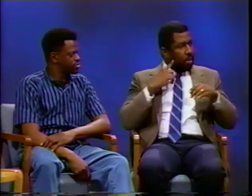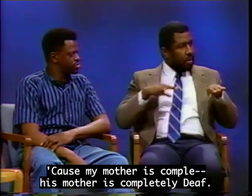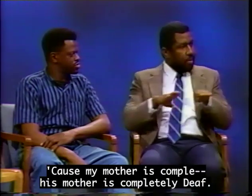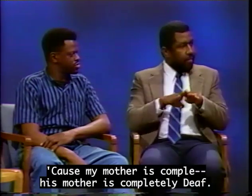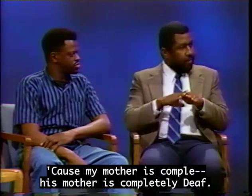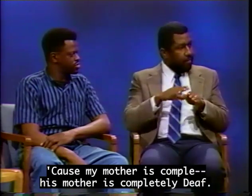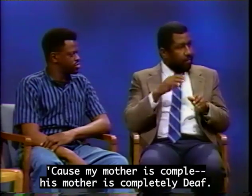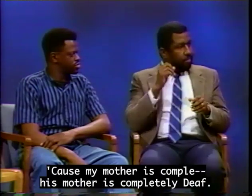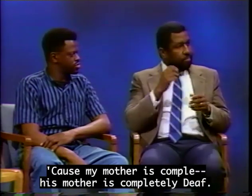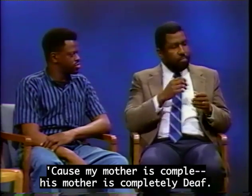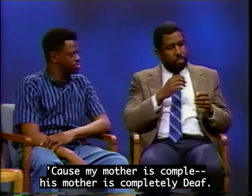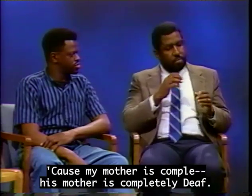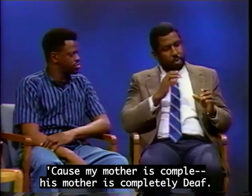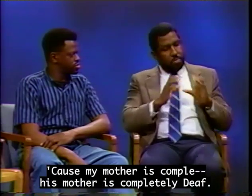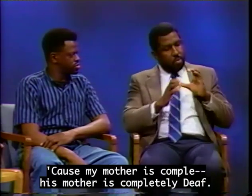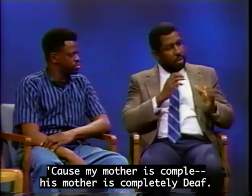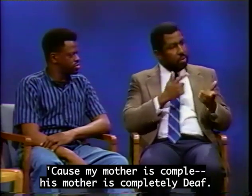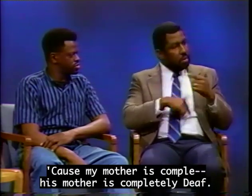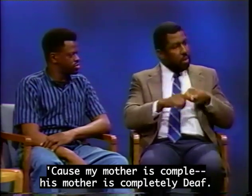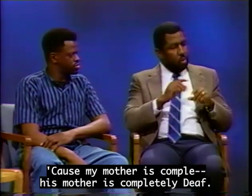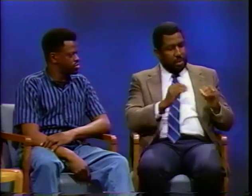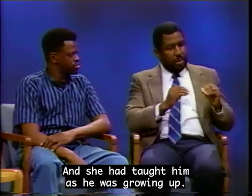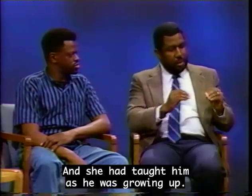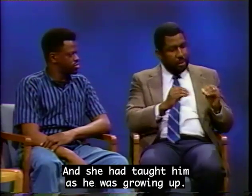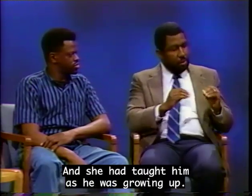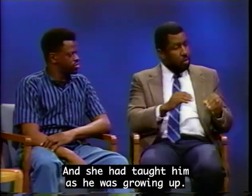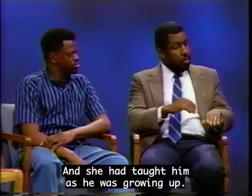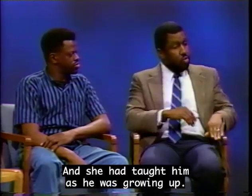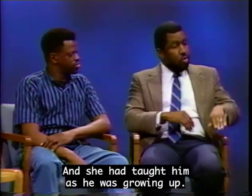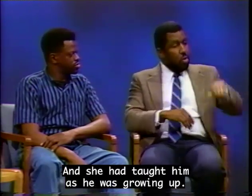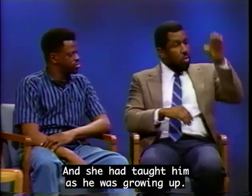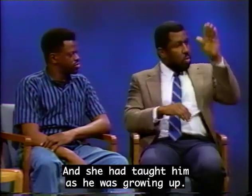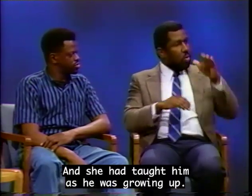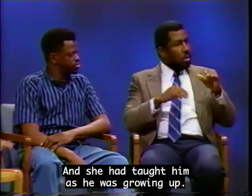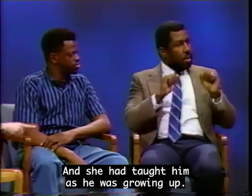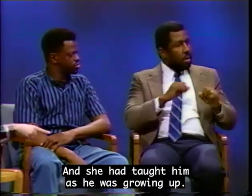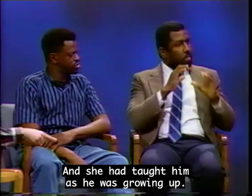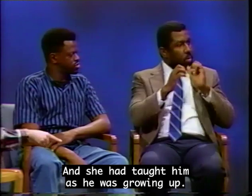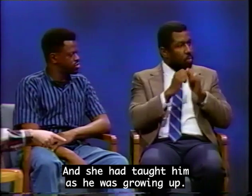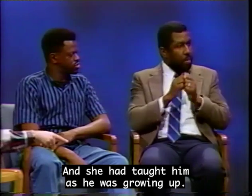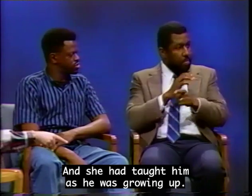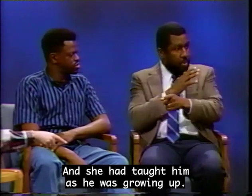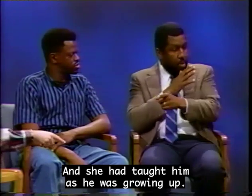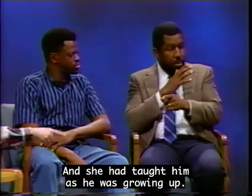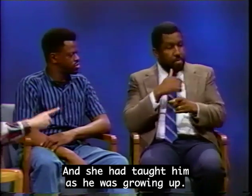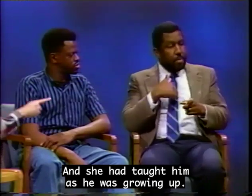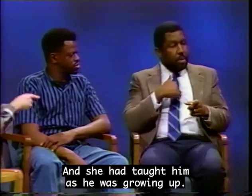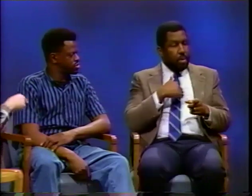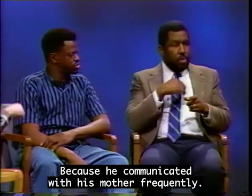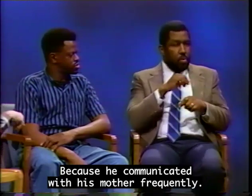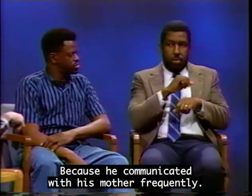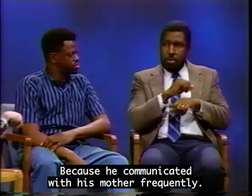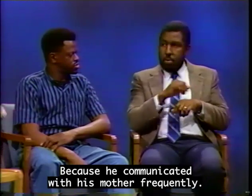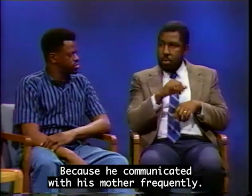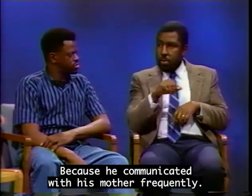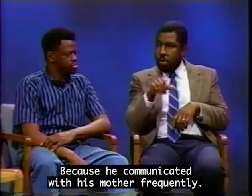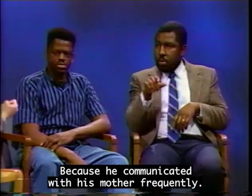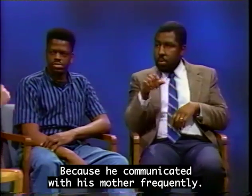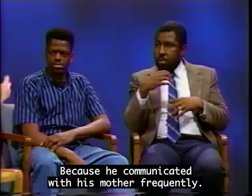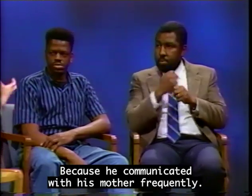because his mother is completely deaf, and she had taught him as he was growing up, because he communicated with his mother